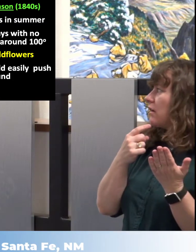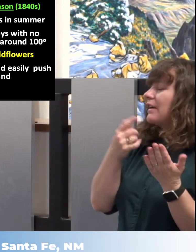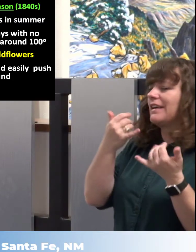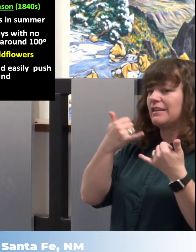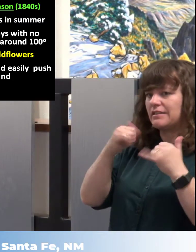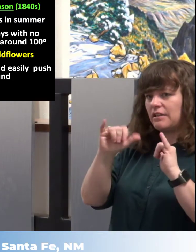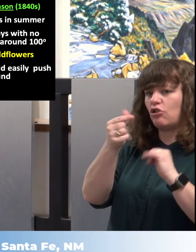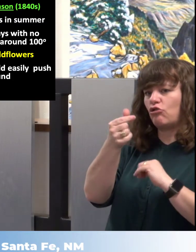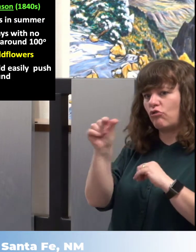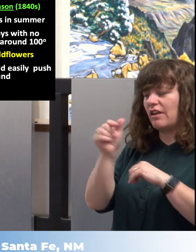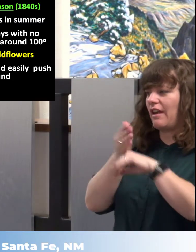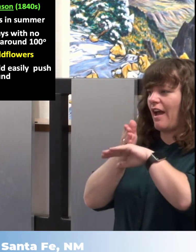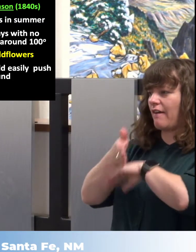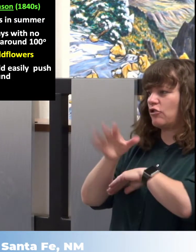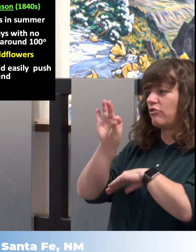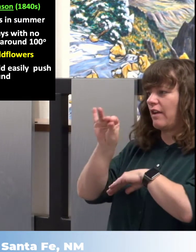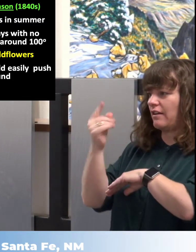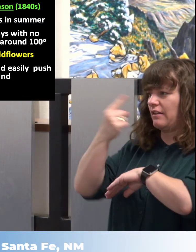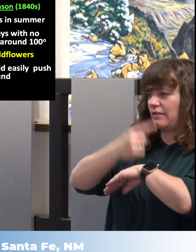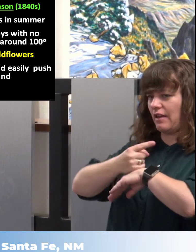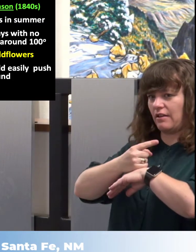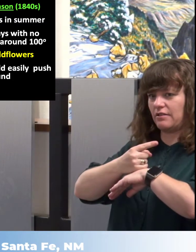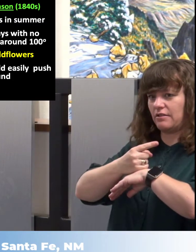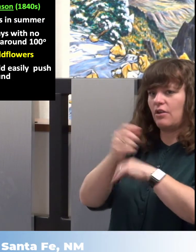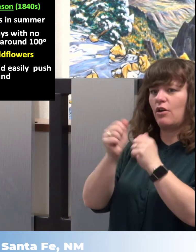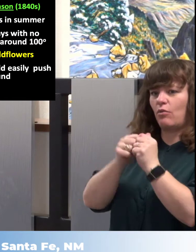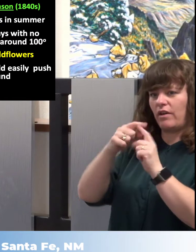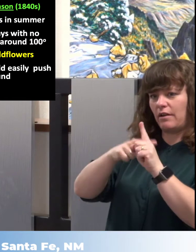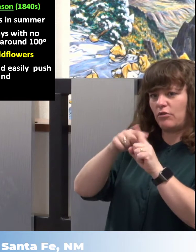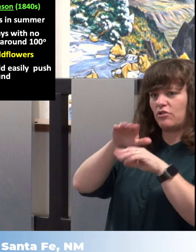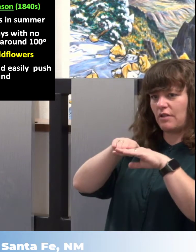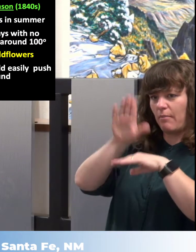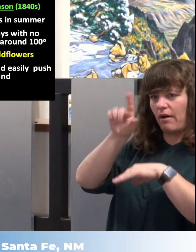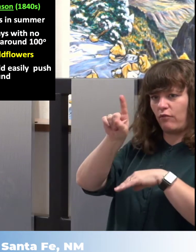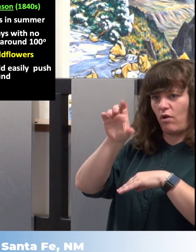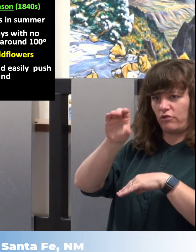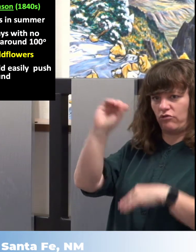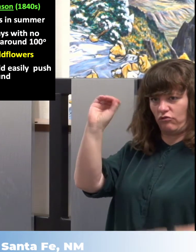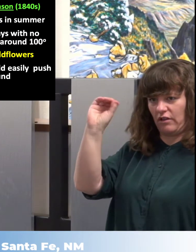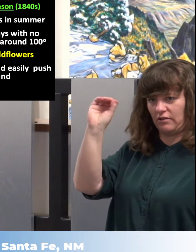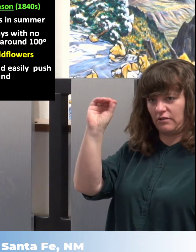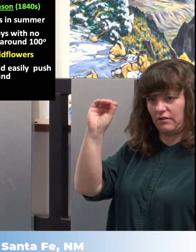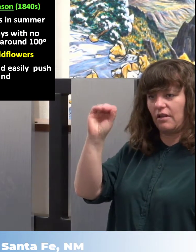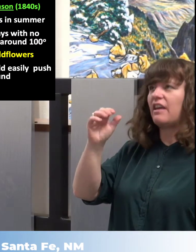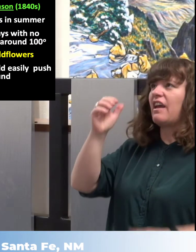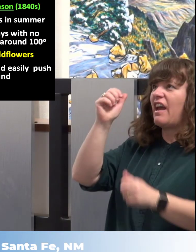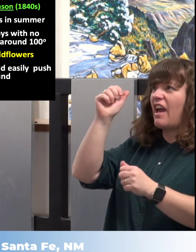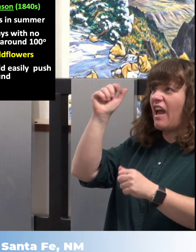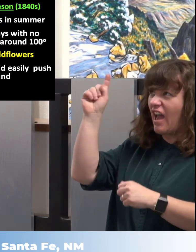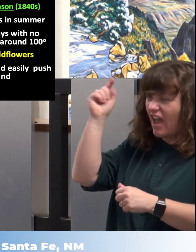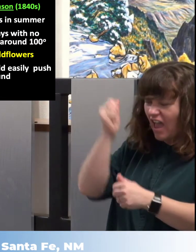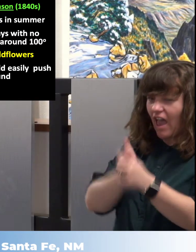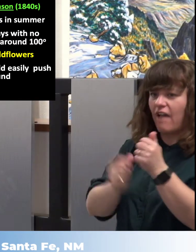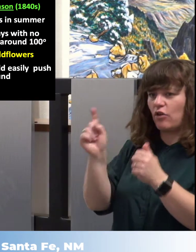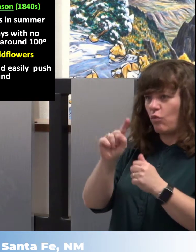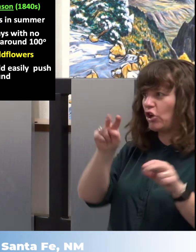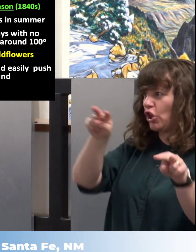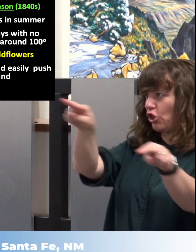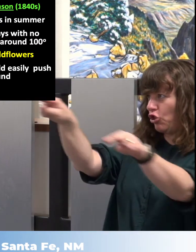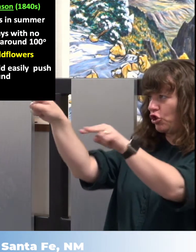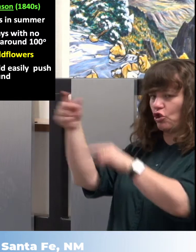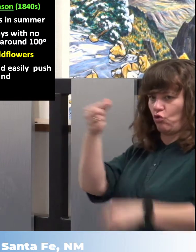days with no rain and temperatures above 100 degrees. It will just be some note about everything that he looked, everywhere he looked, it was green.